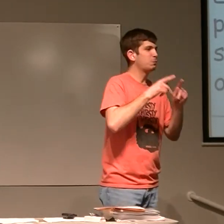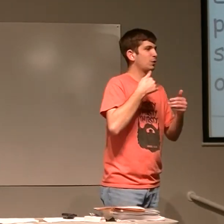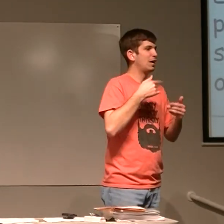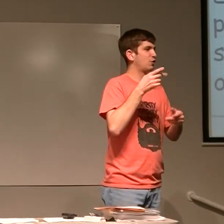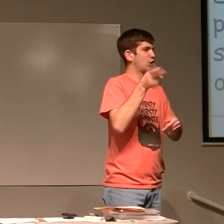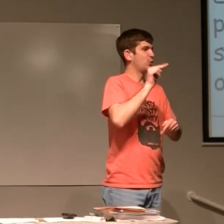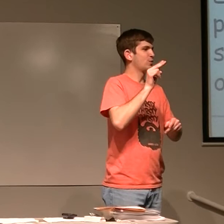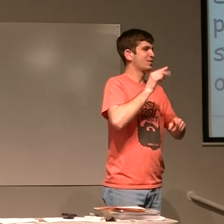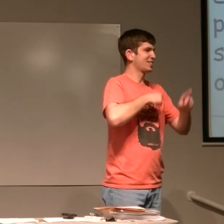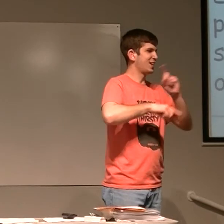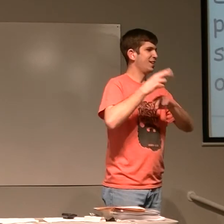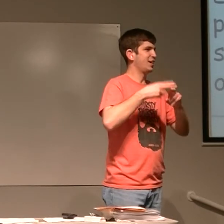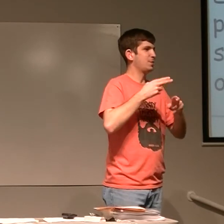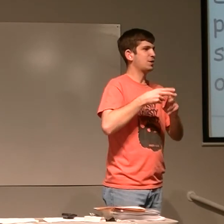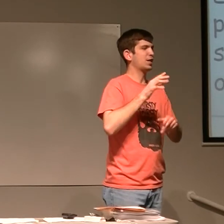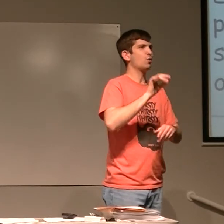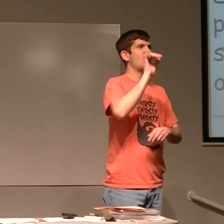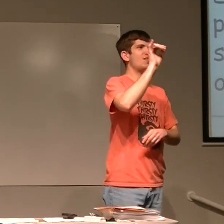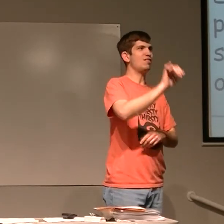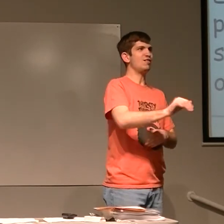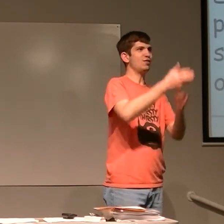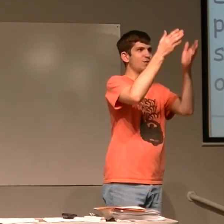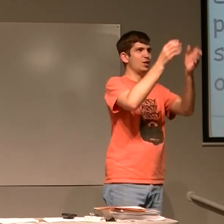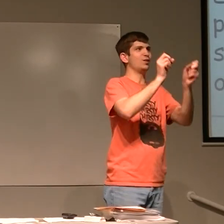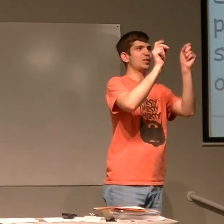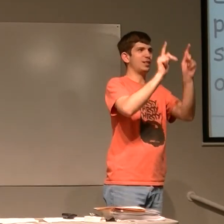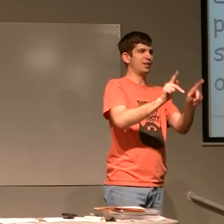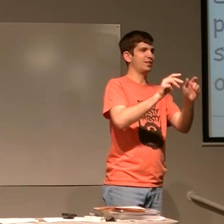who have their own sign names, and they go, oh, okay.